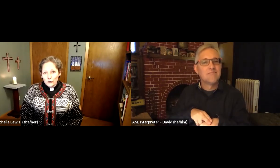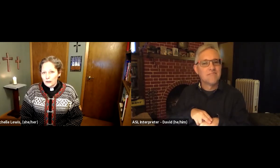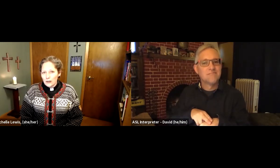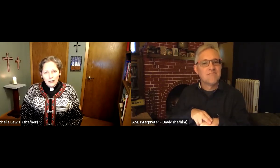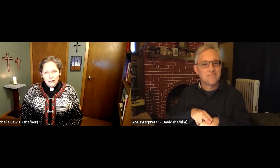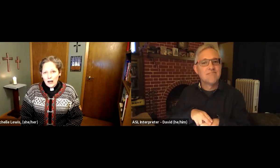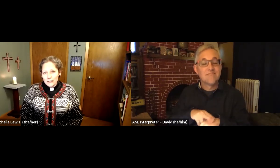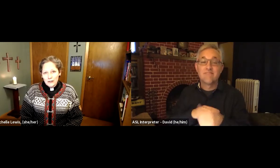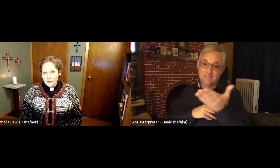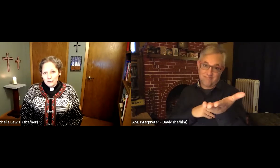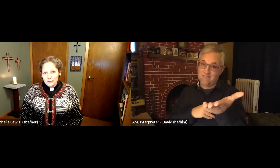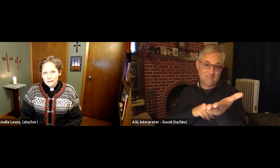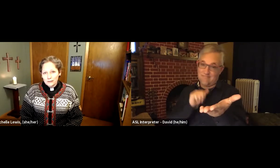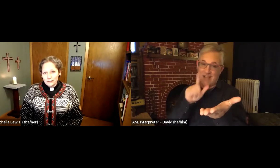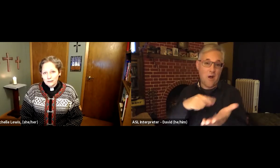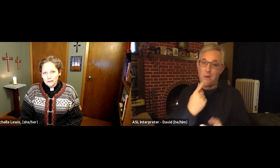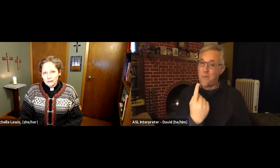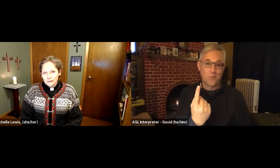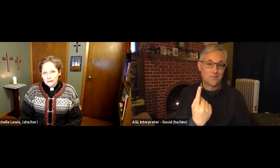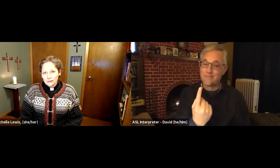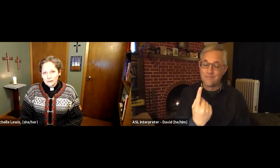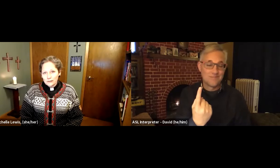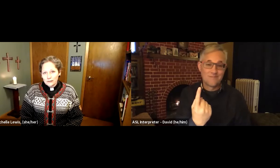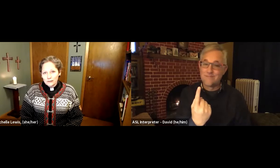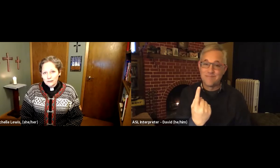You are not alone.